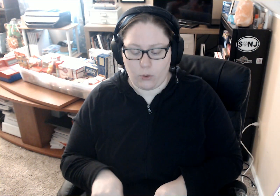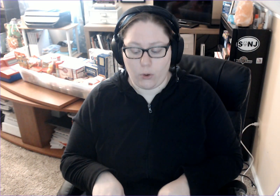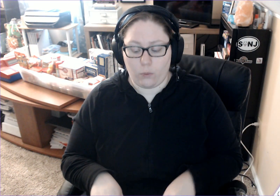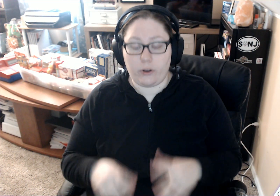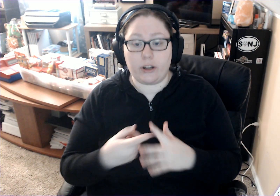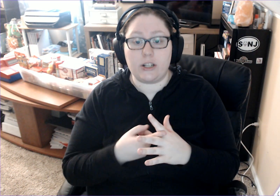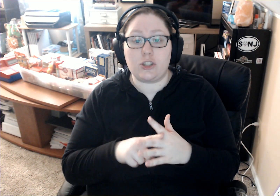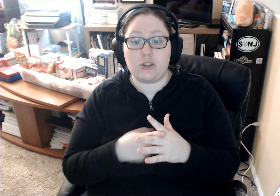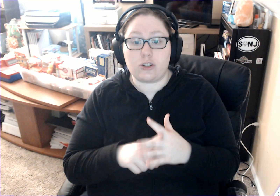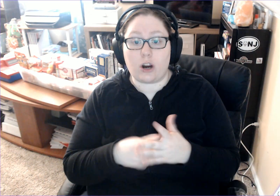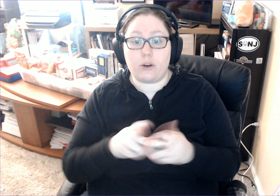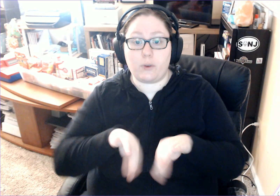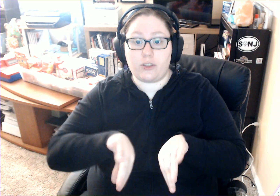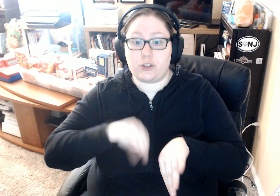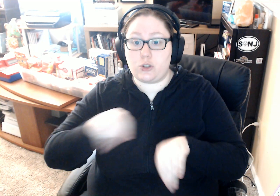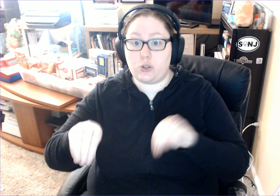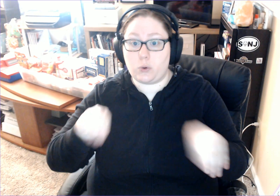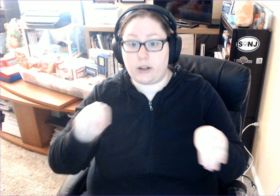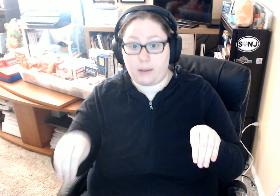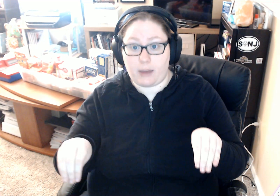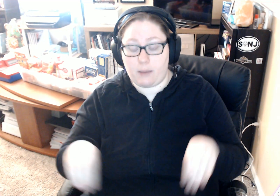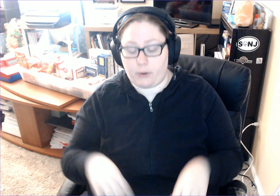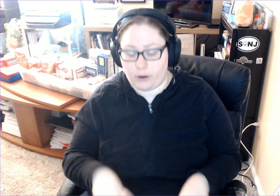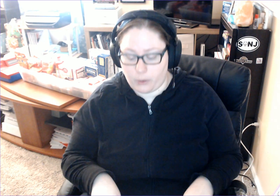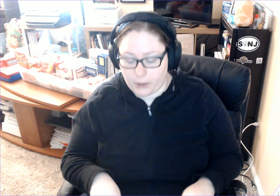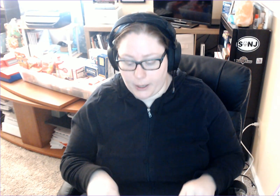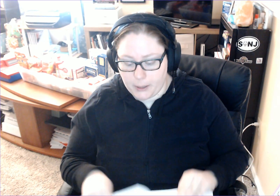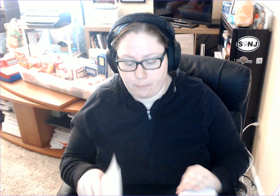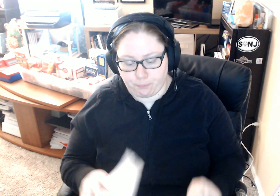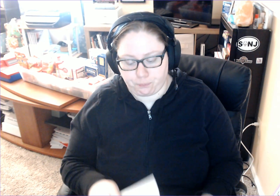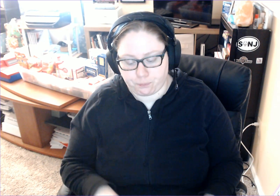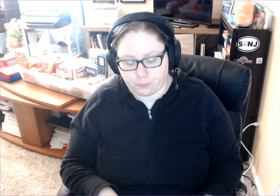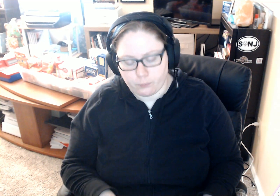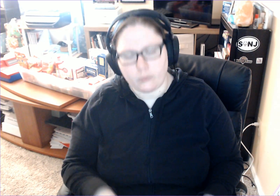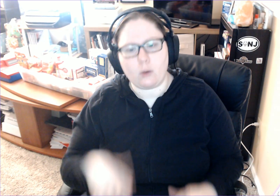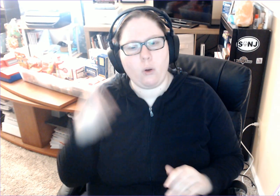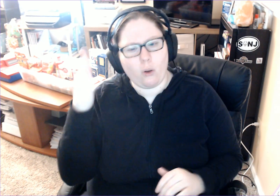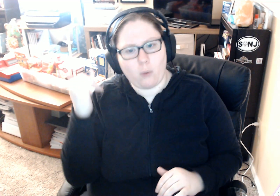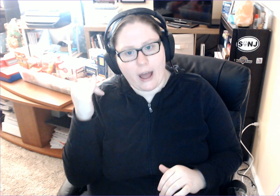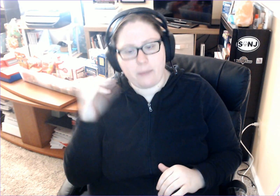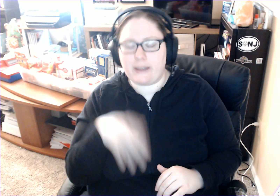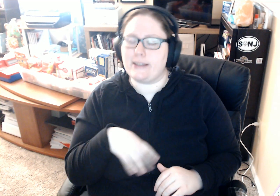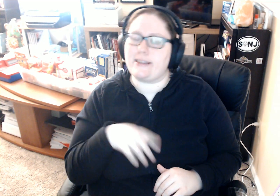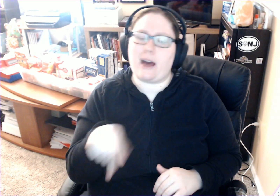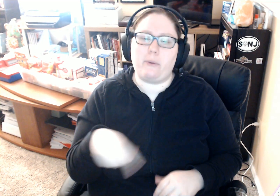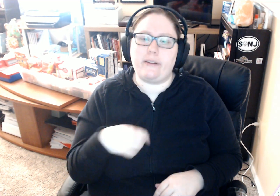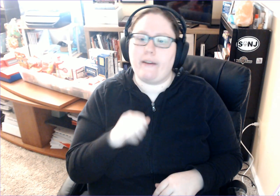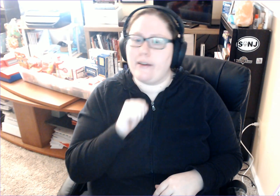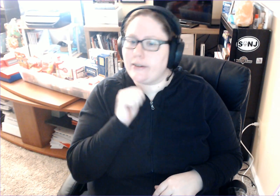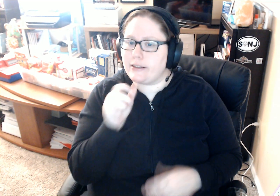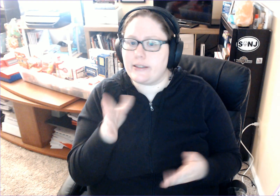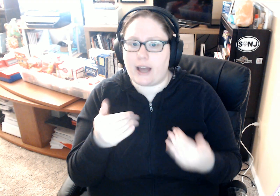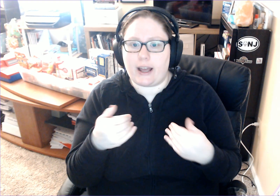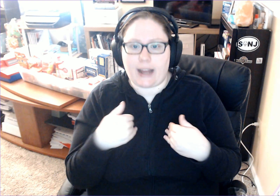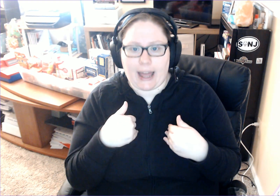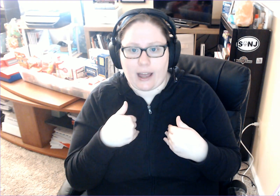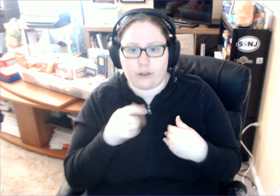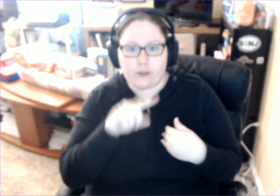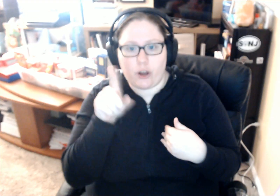are going to start with the sorting paper, okay? Why? Because that one does not have a